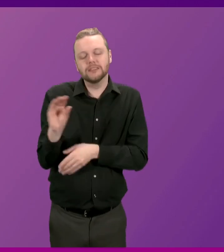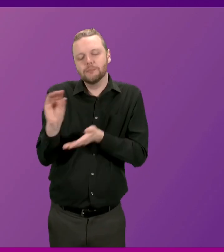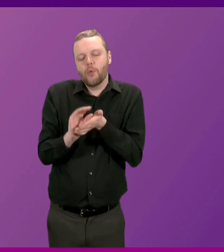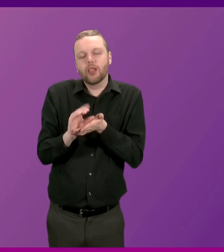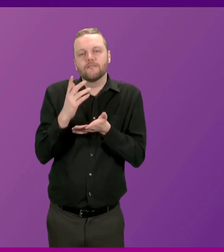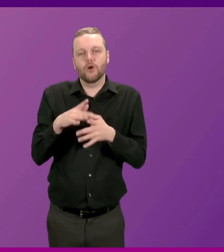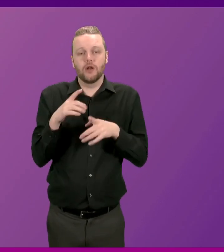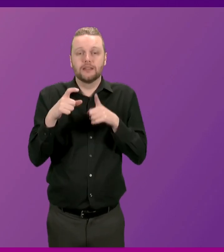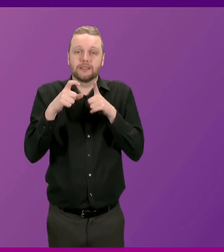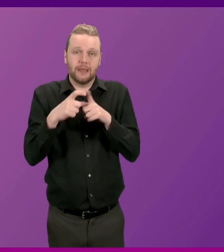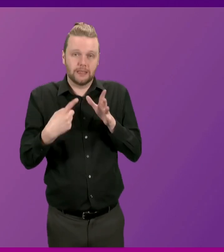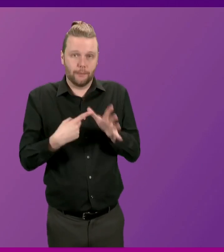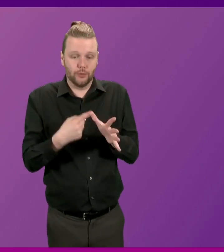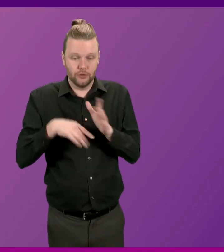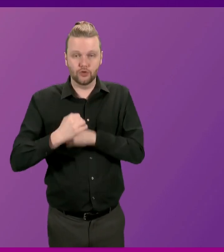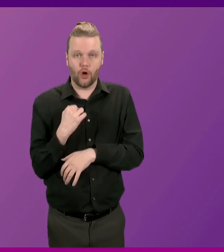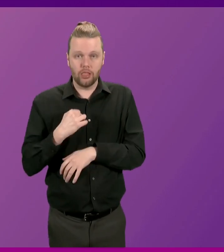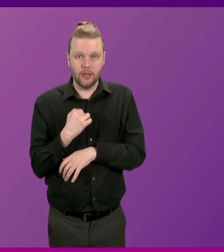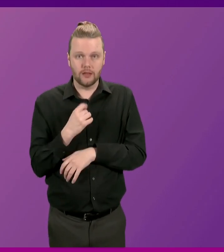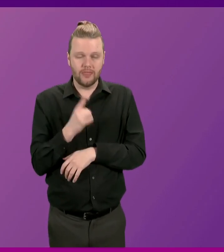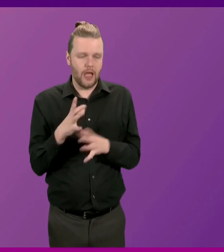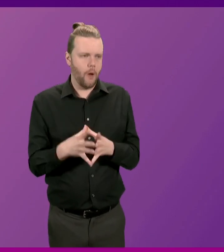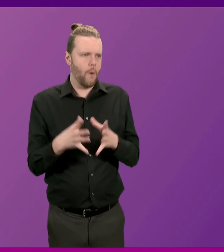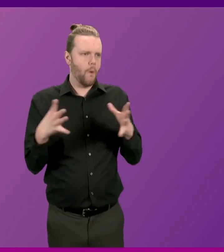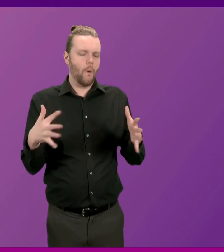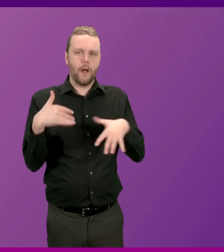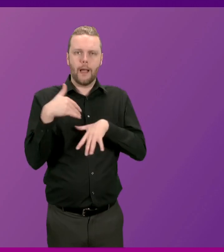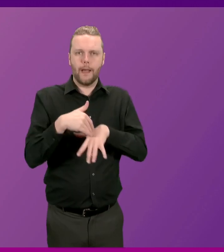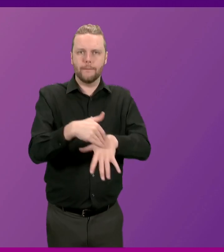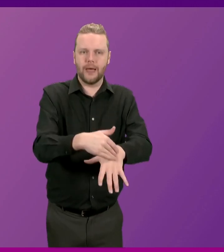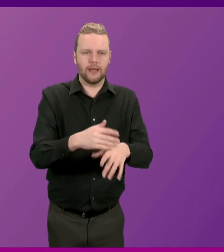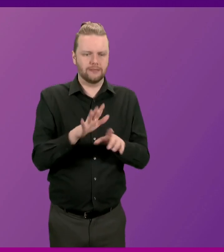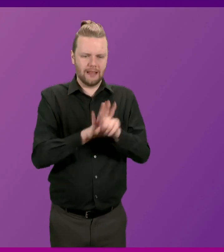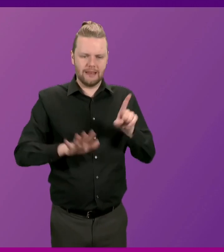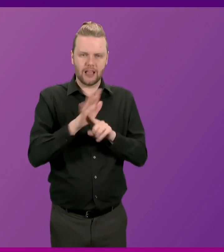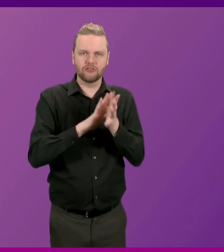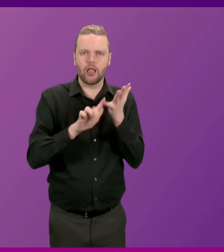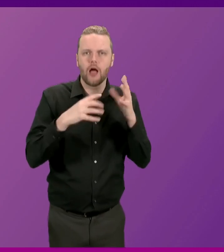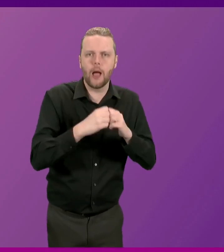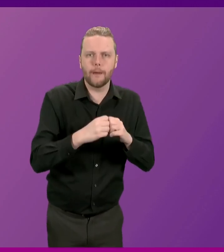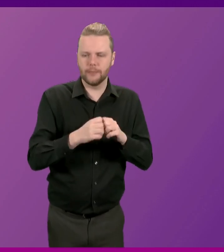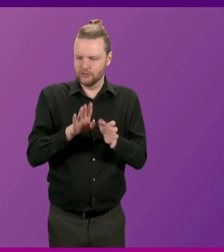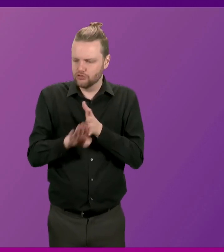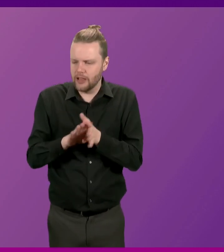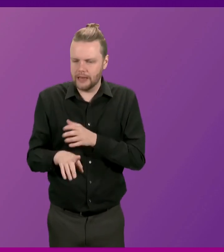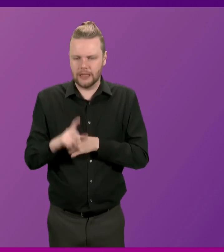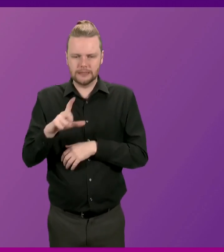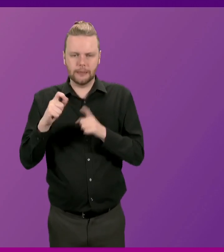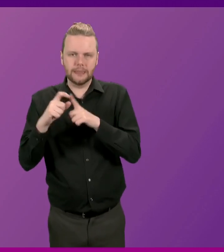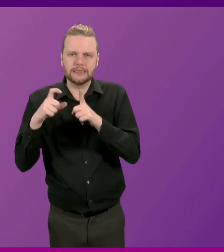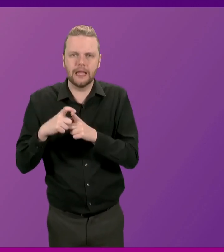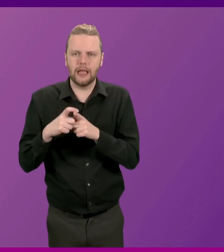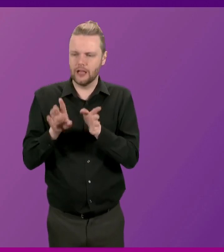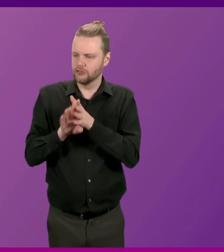domestic abuse in Scotland could make a huge difference. This national hub, the training of people, CPD, and training